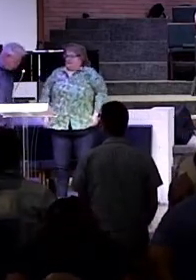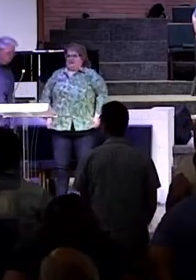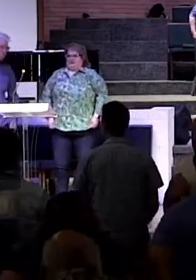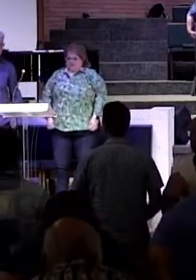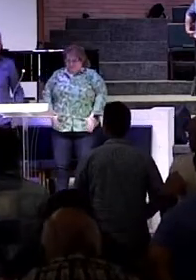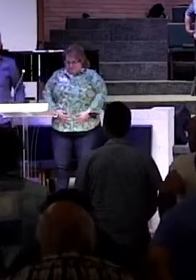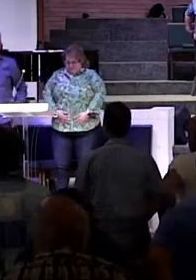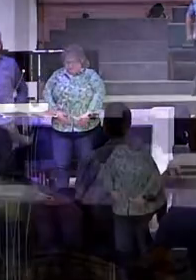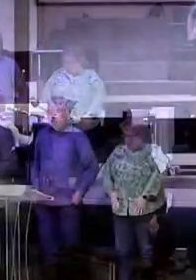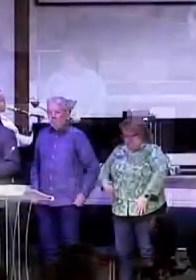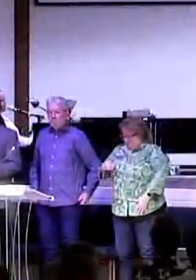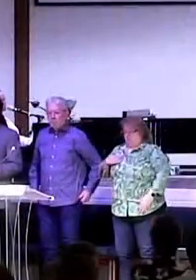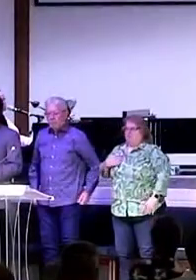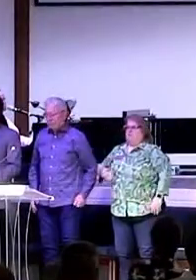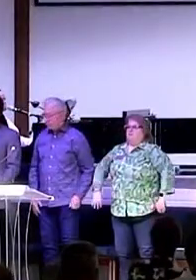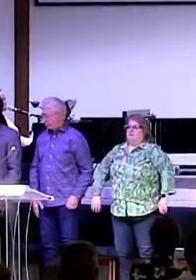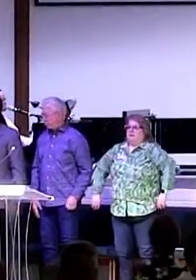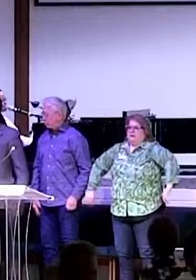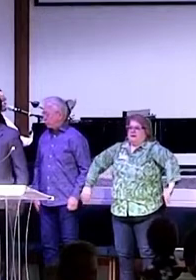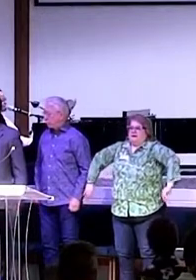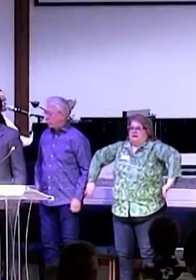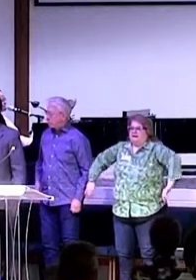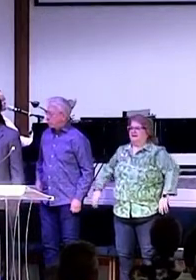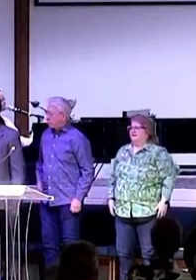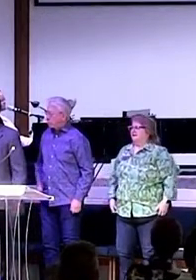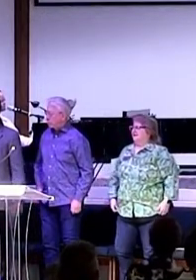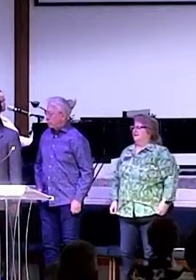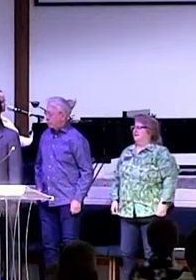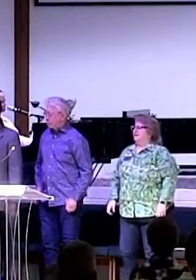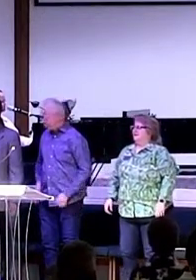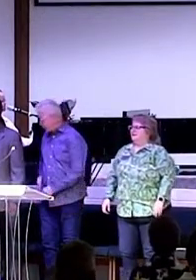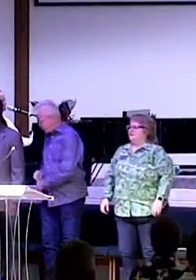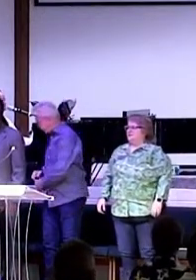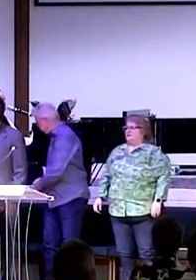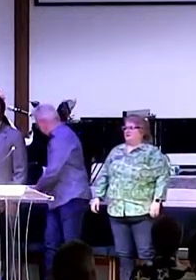it, maybe you don't, but you will after this.